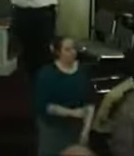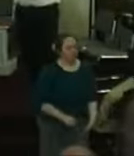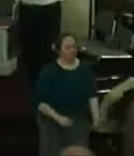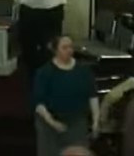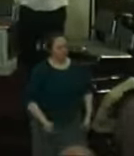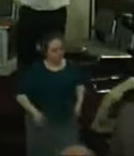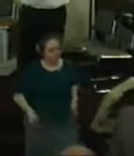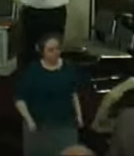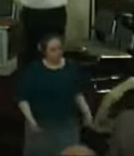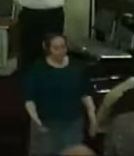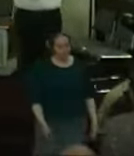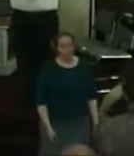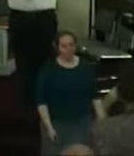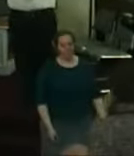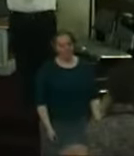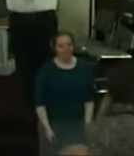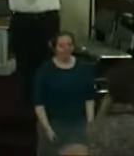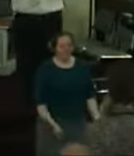against?